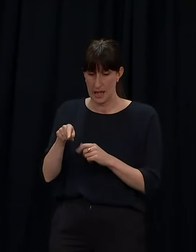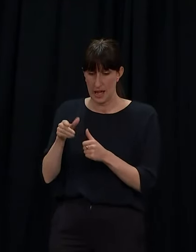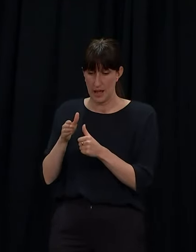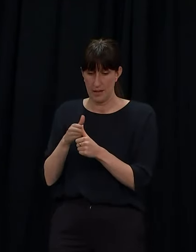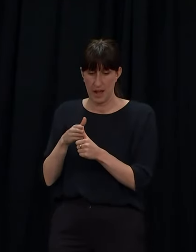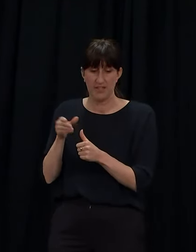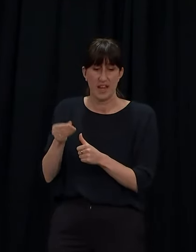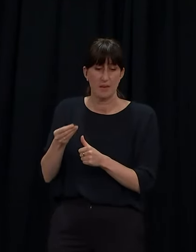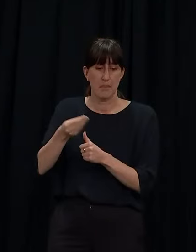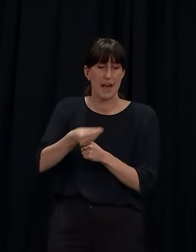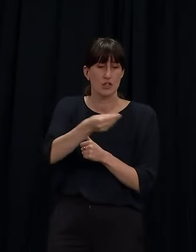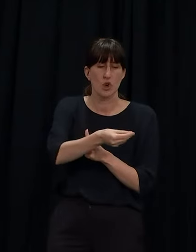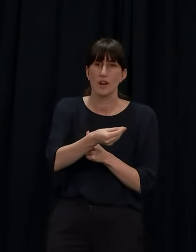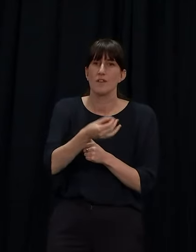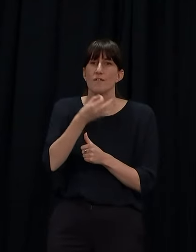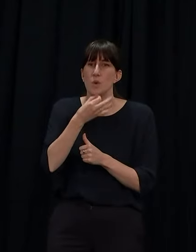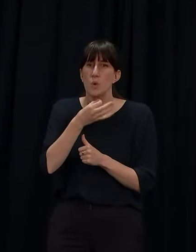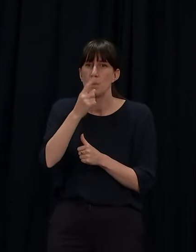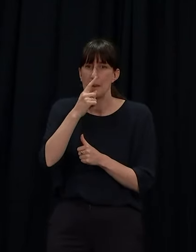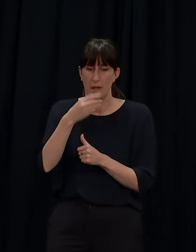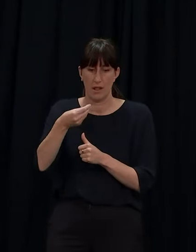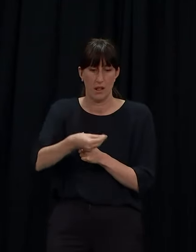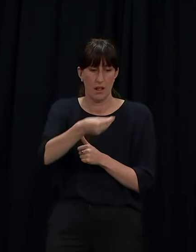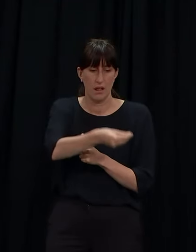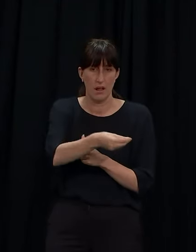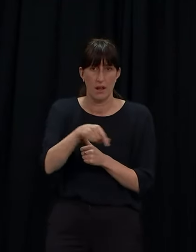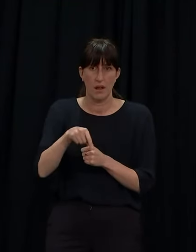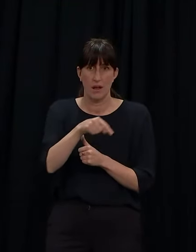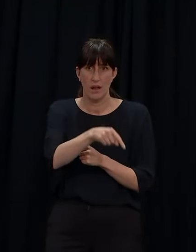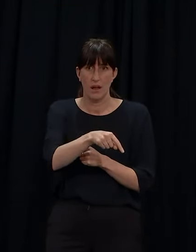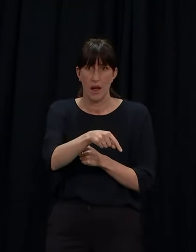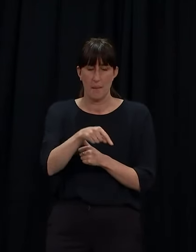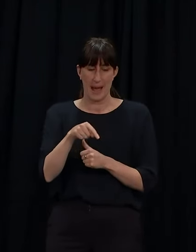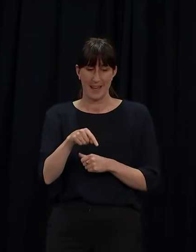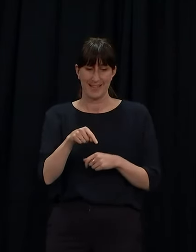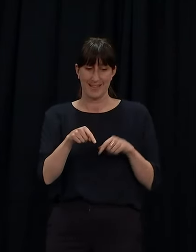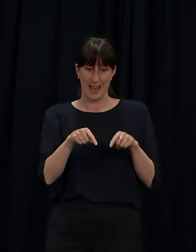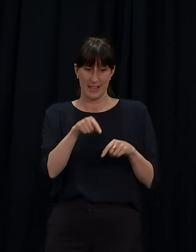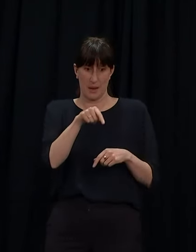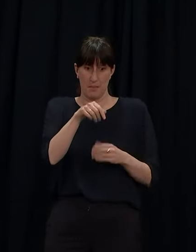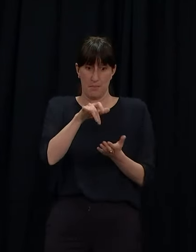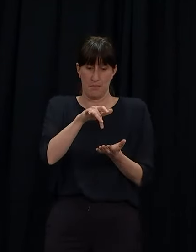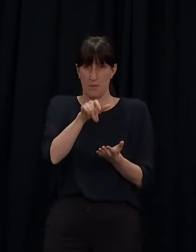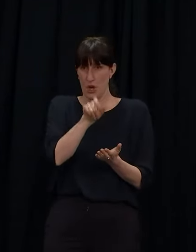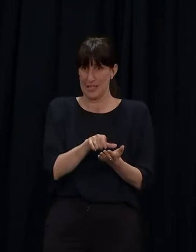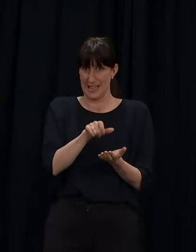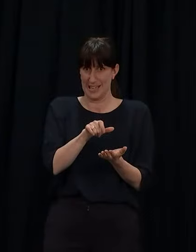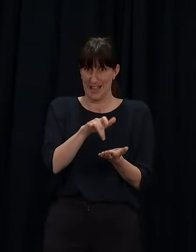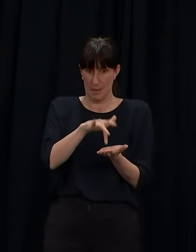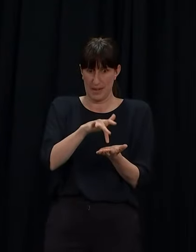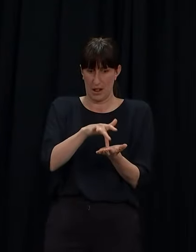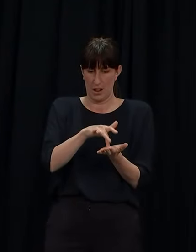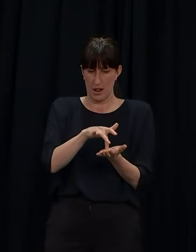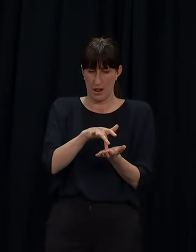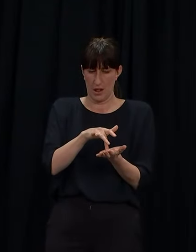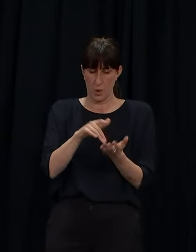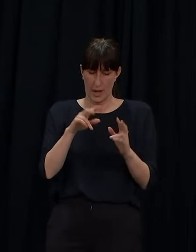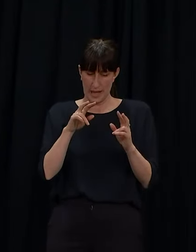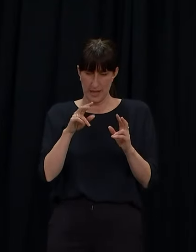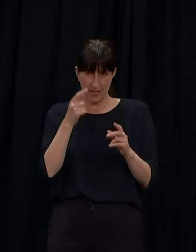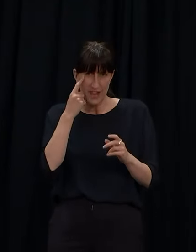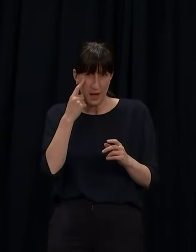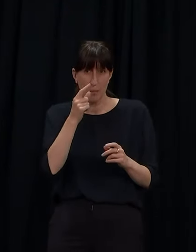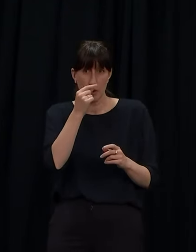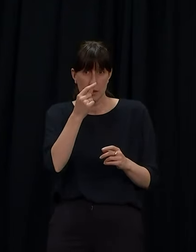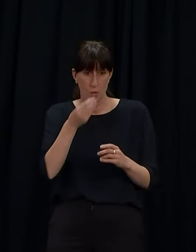missing link has tested negative twice, and their entire household has also tested negative.